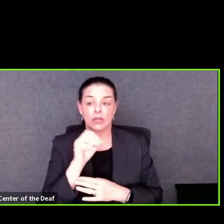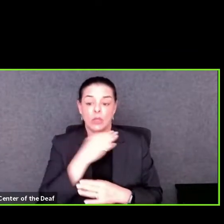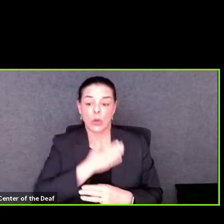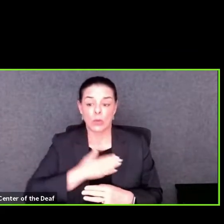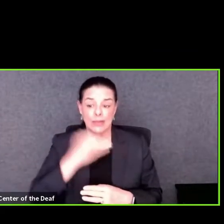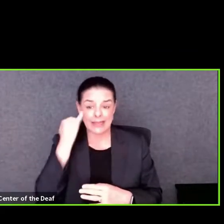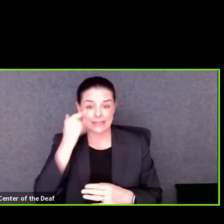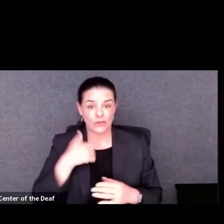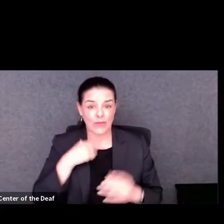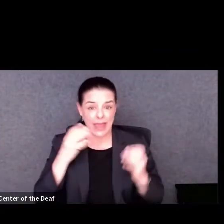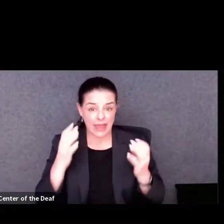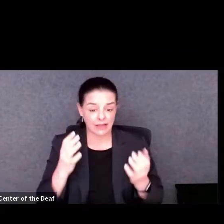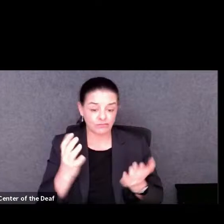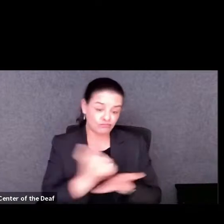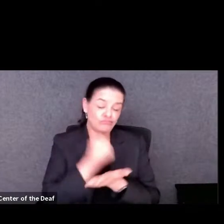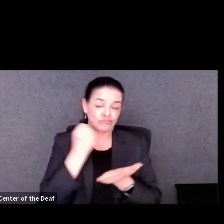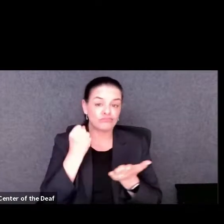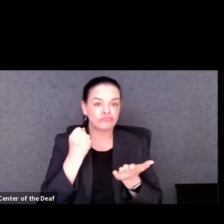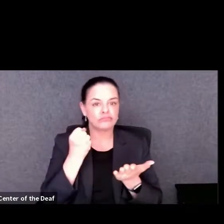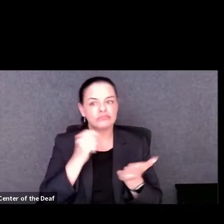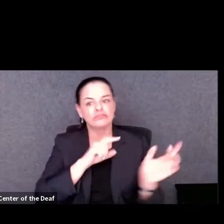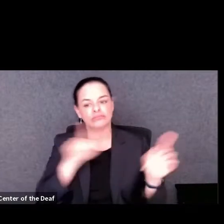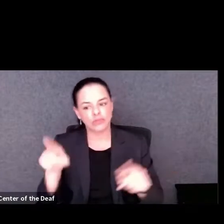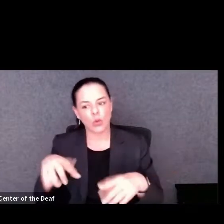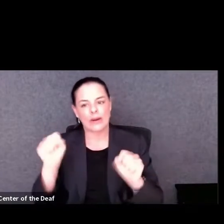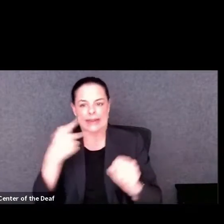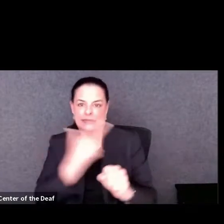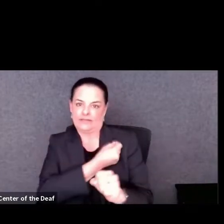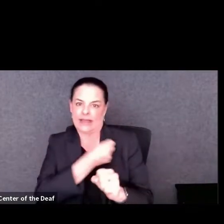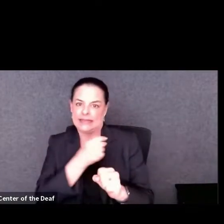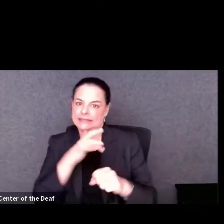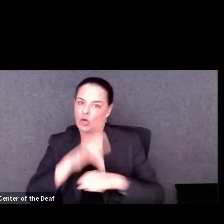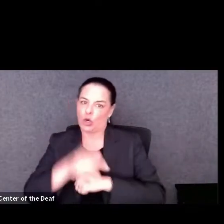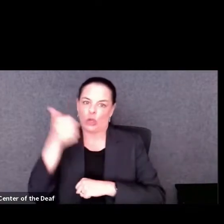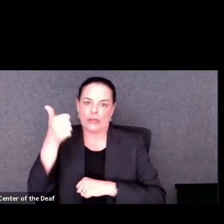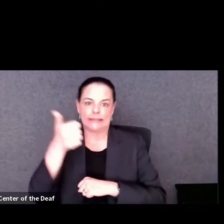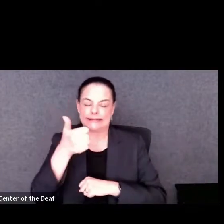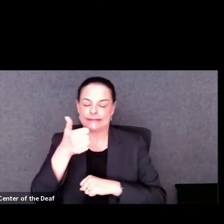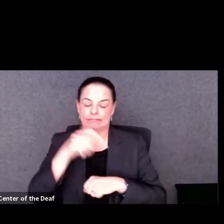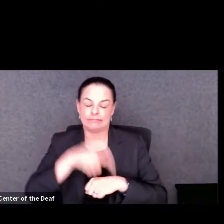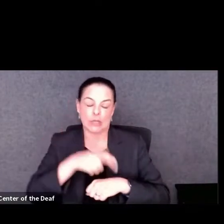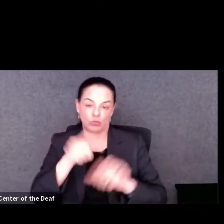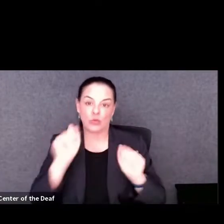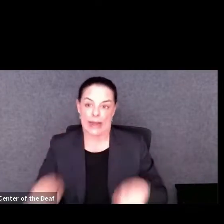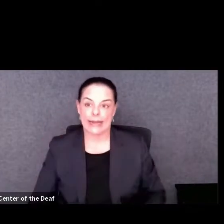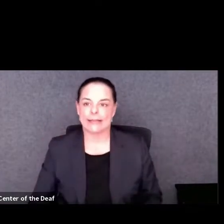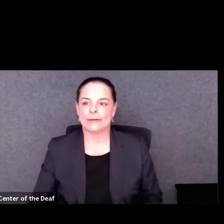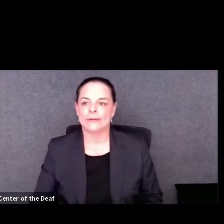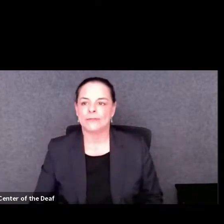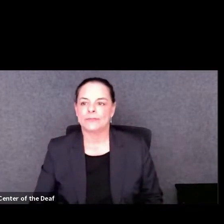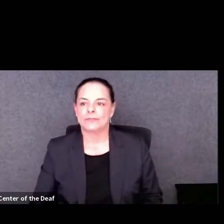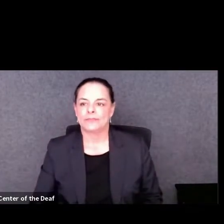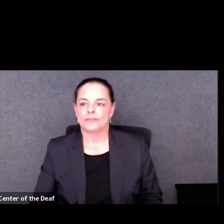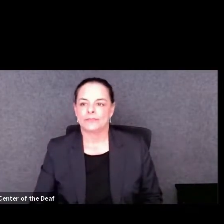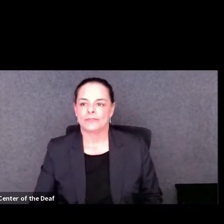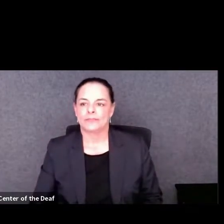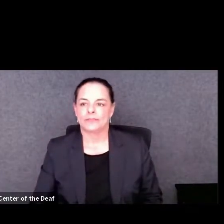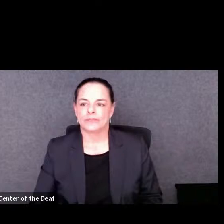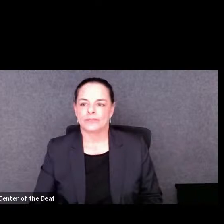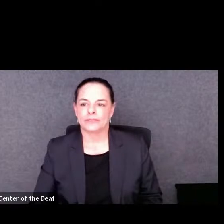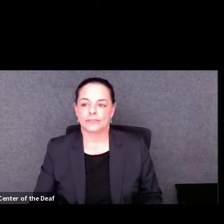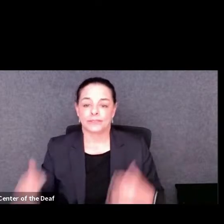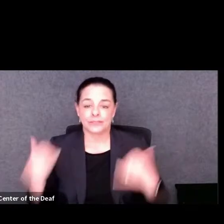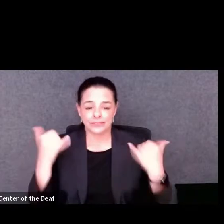an opportunity, please take it and get the vaccine at the earliest way that you can get it. Now, moving into the local